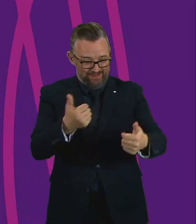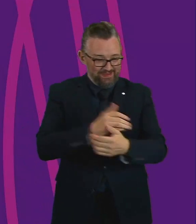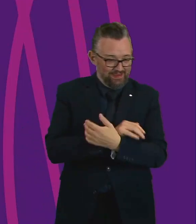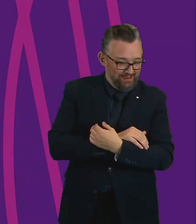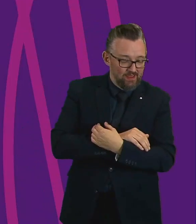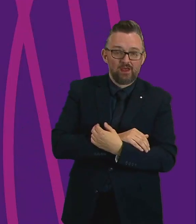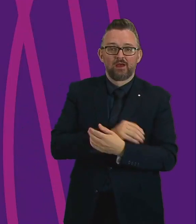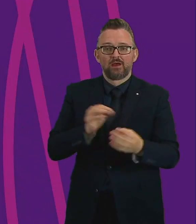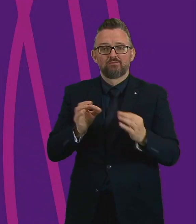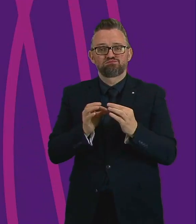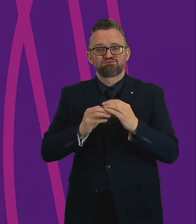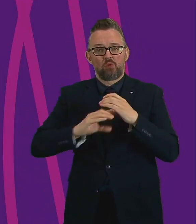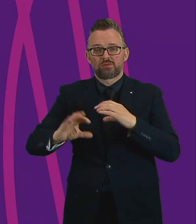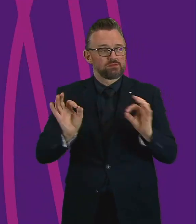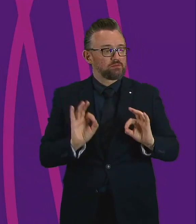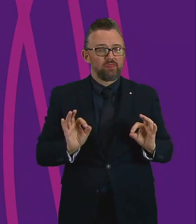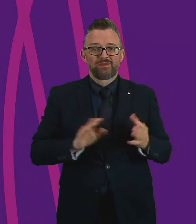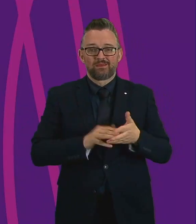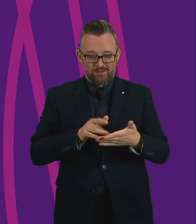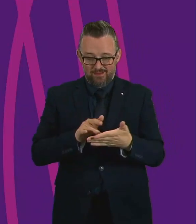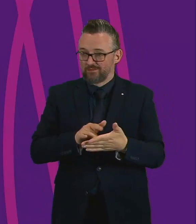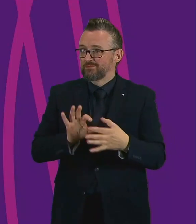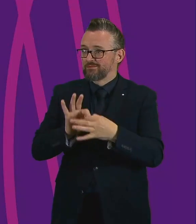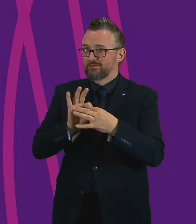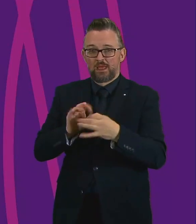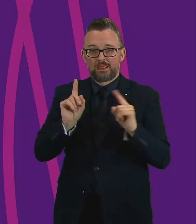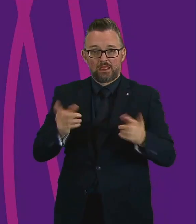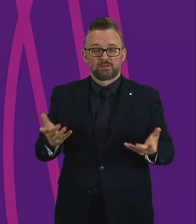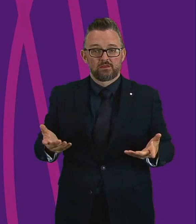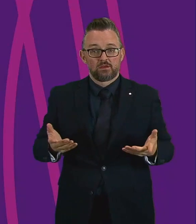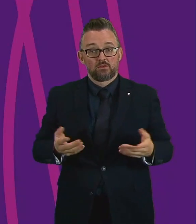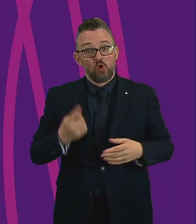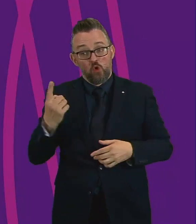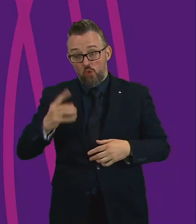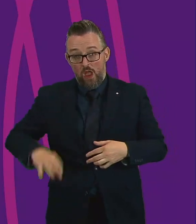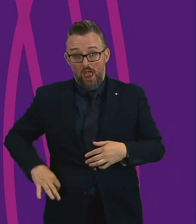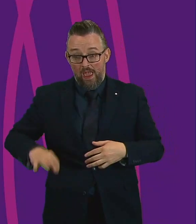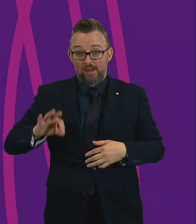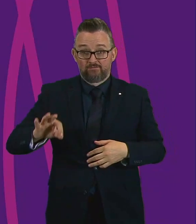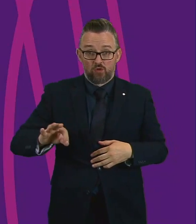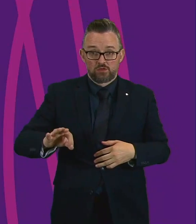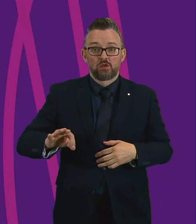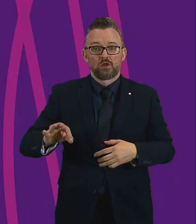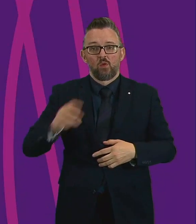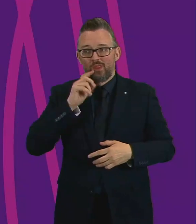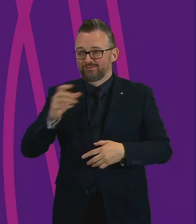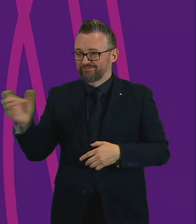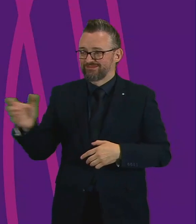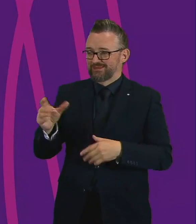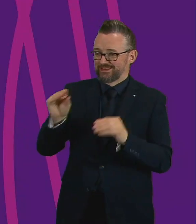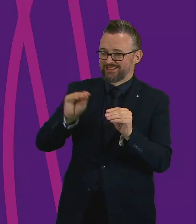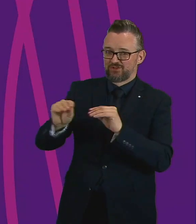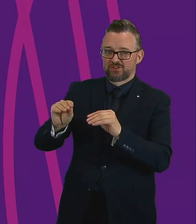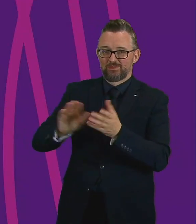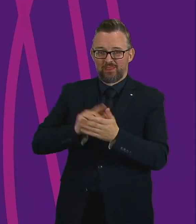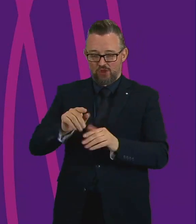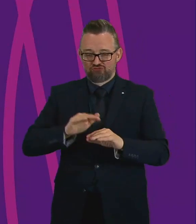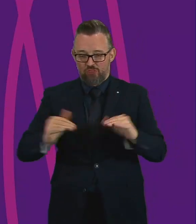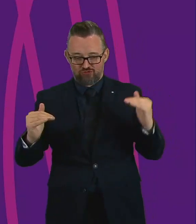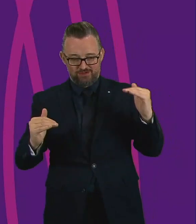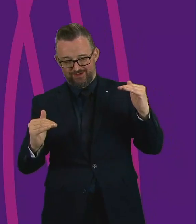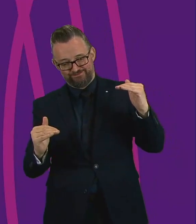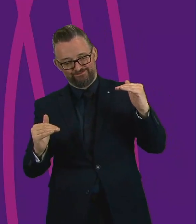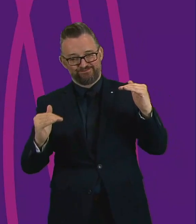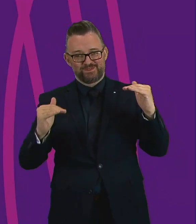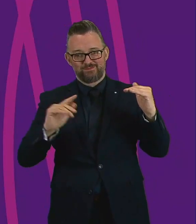education. And also, those who can afford it are going to invest in tutors, and who wouldn't, to bring their children,